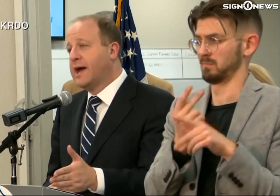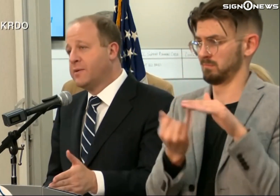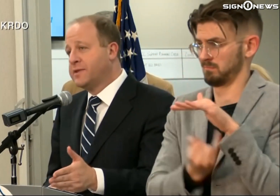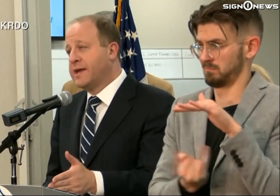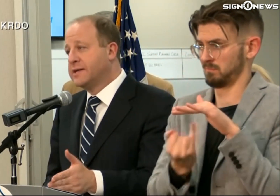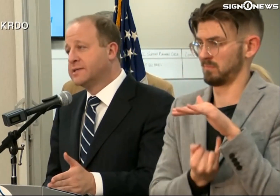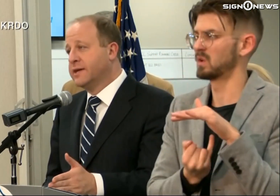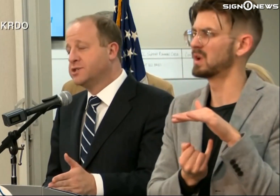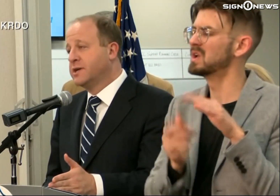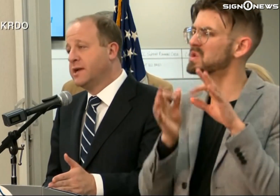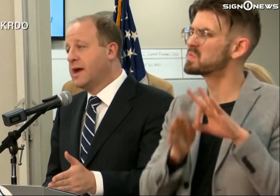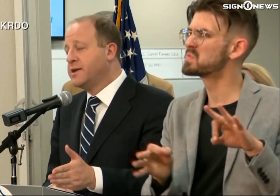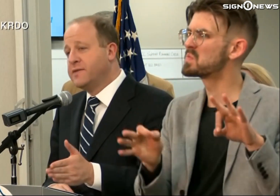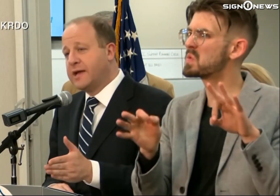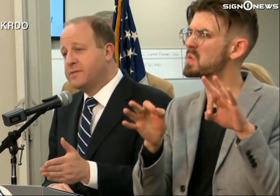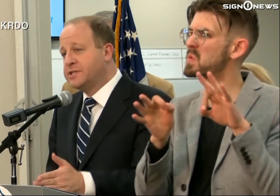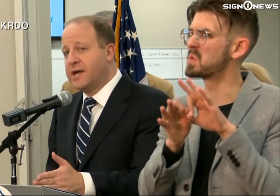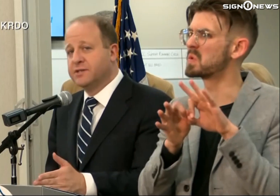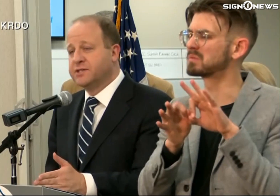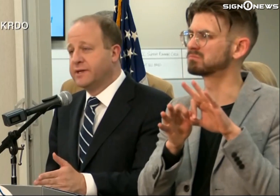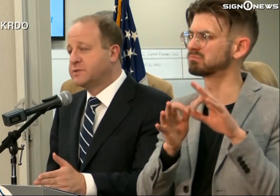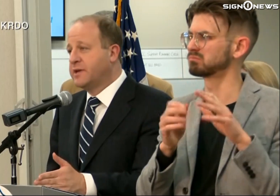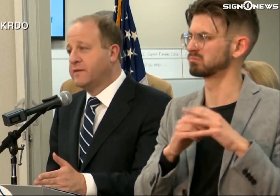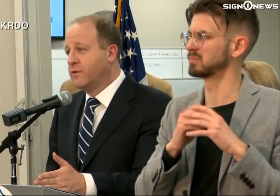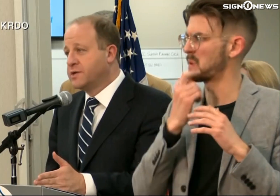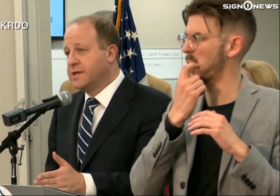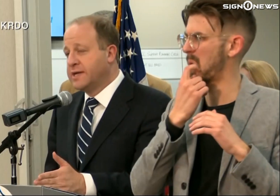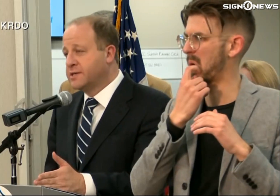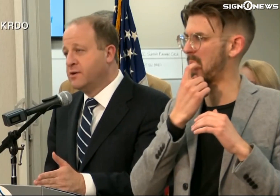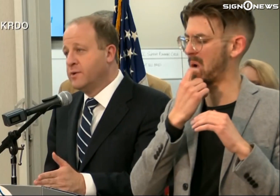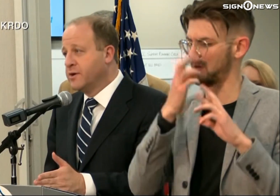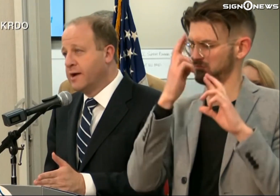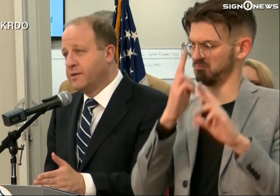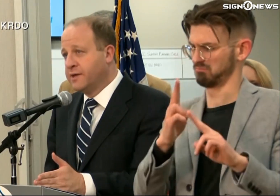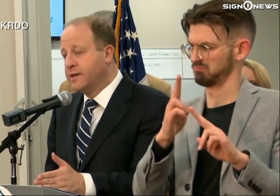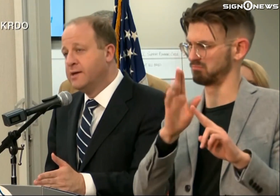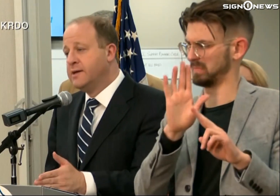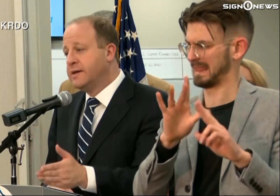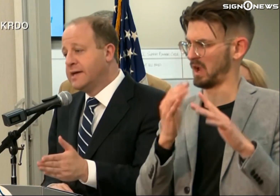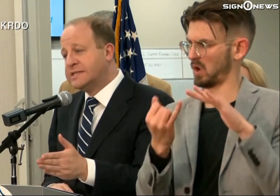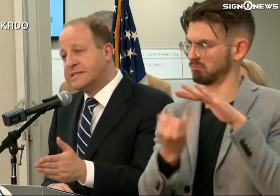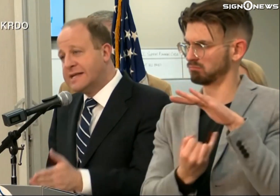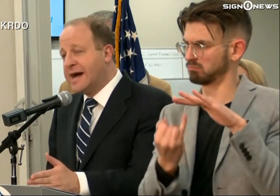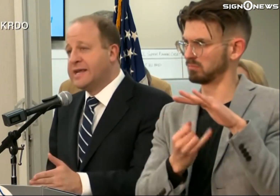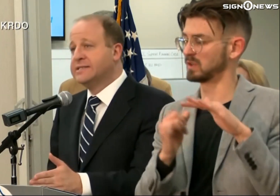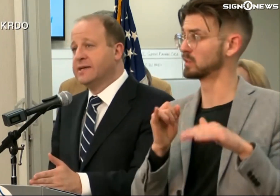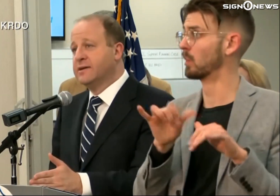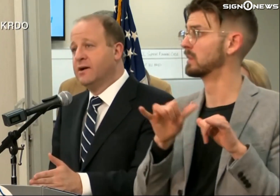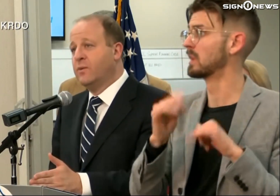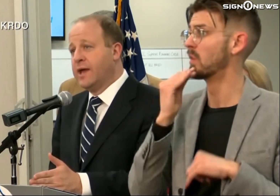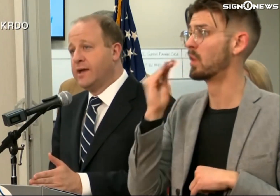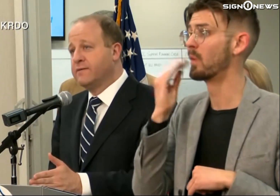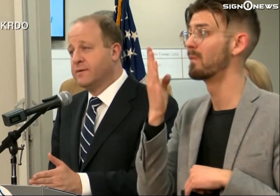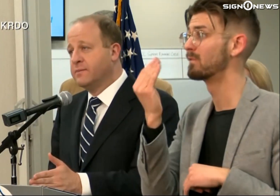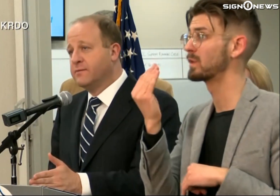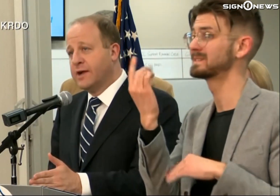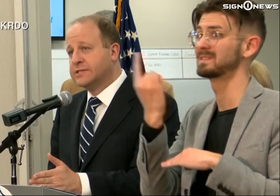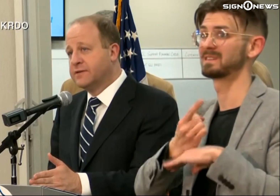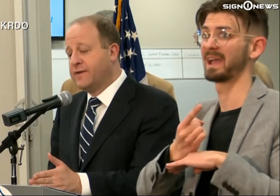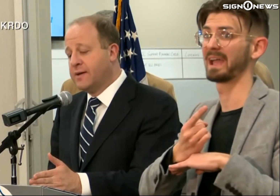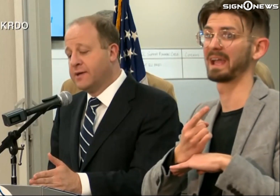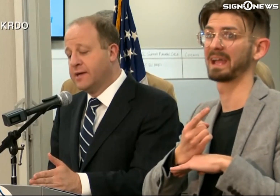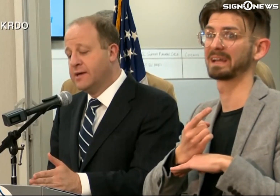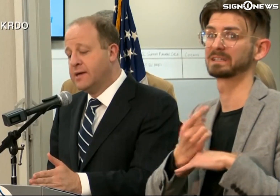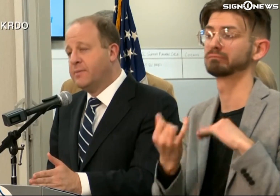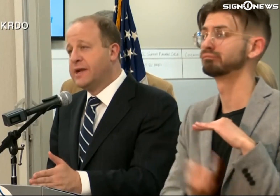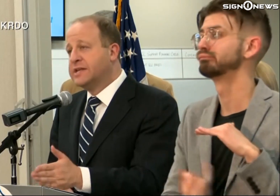and comply with that isolation. And I know that can be challenging because spending 14 days at home when you're healthy is not easy away from friends